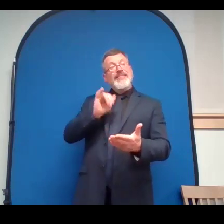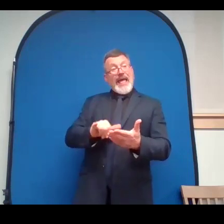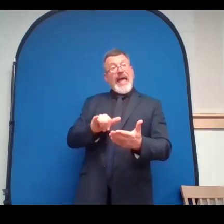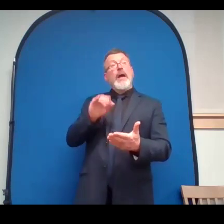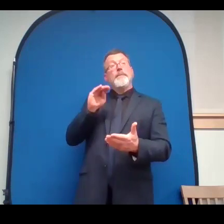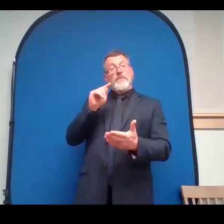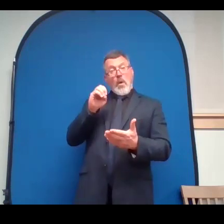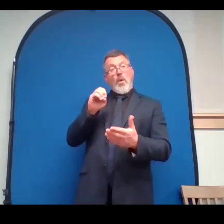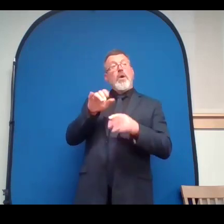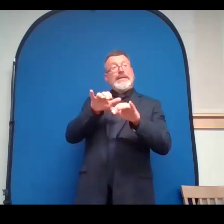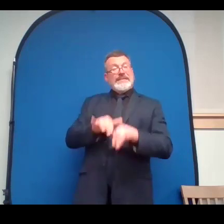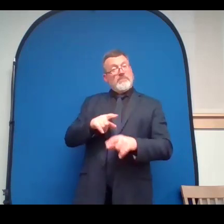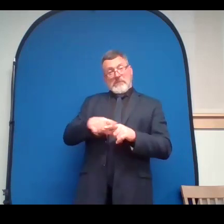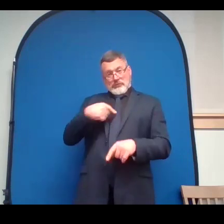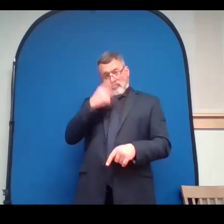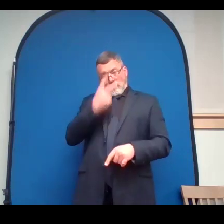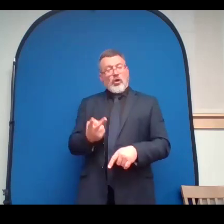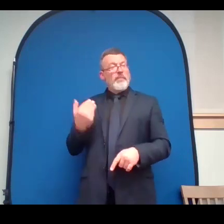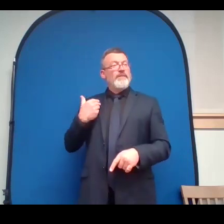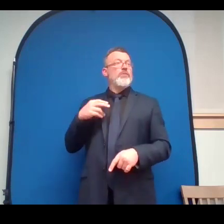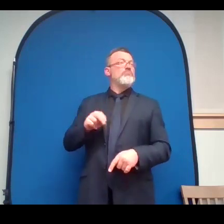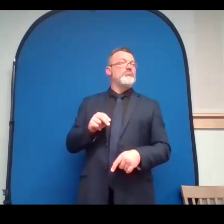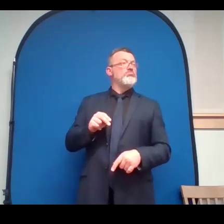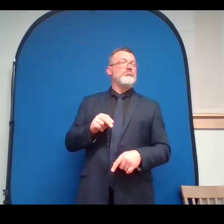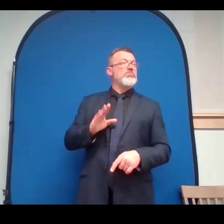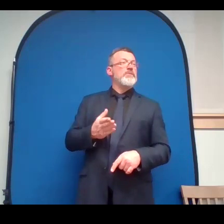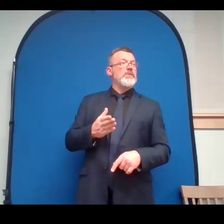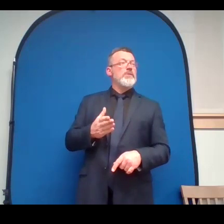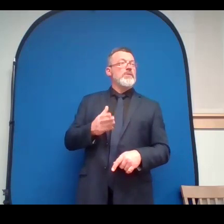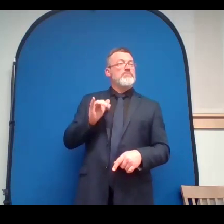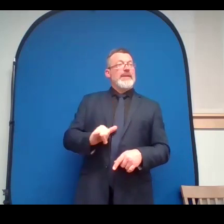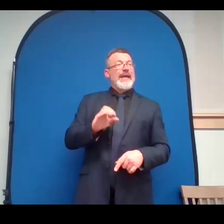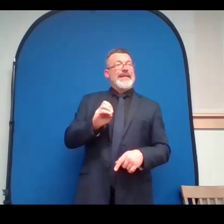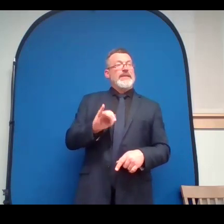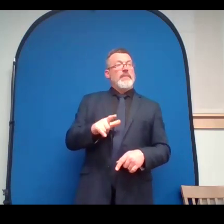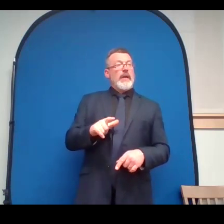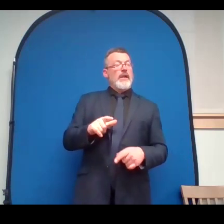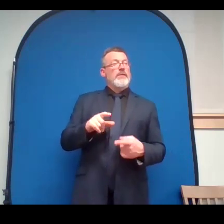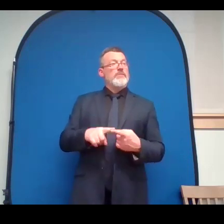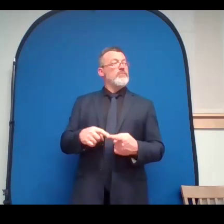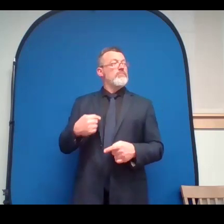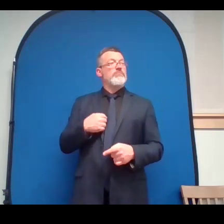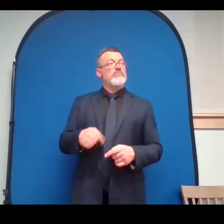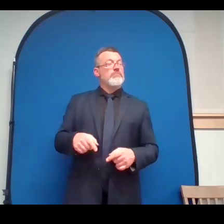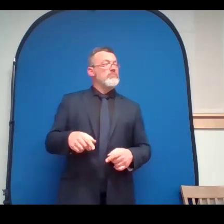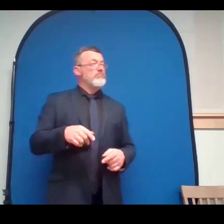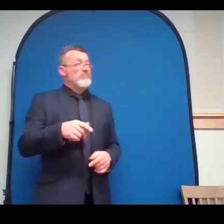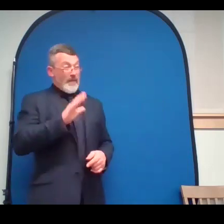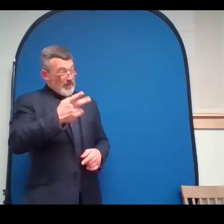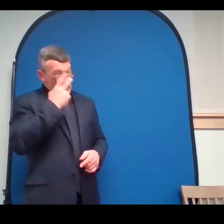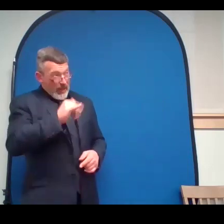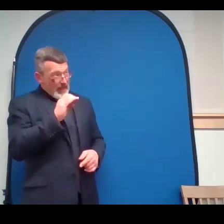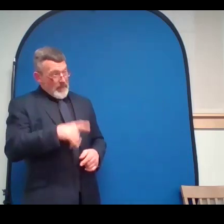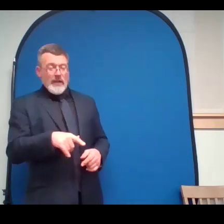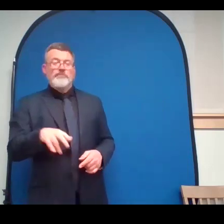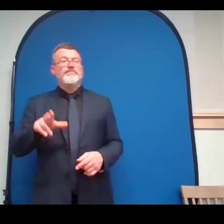Yes. You never saw it, his email? No, sir. Well, let's look at it